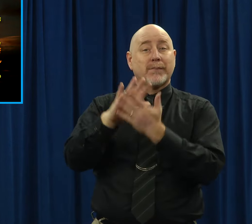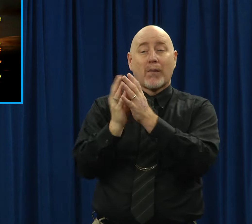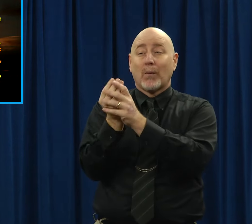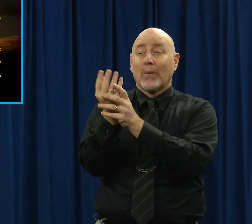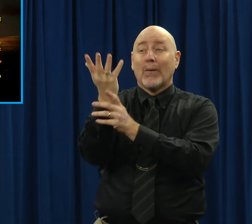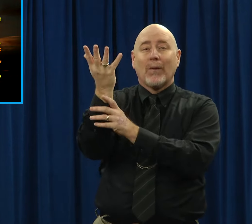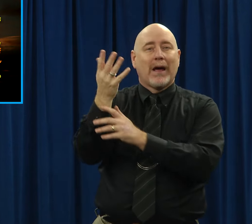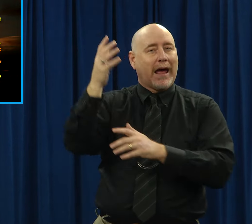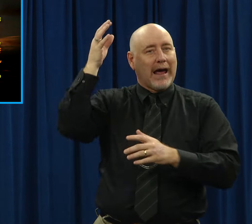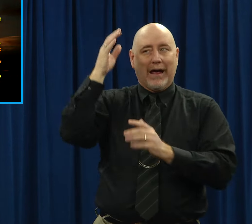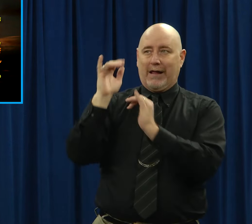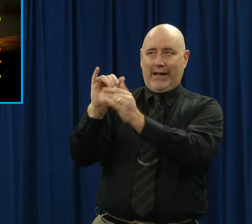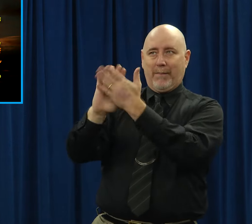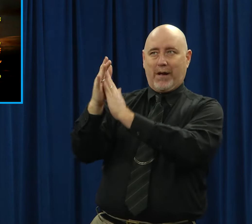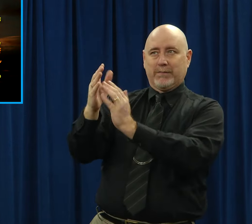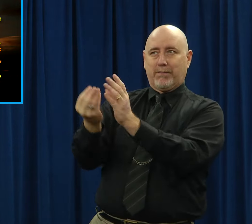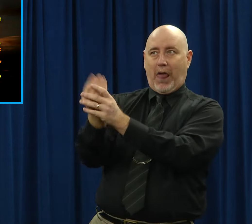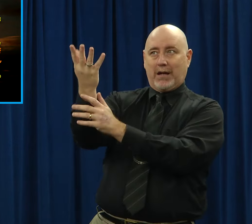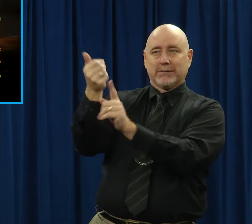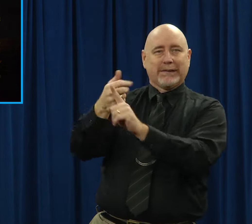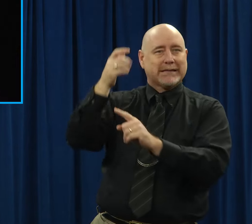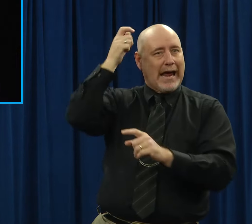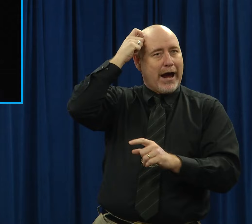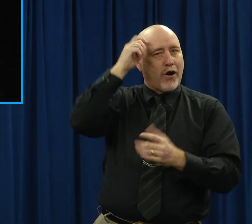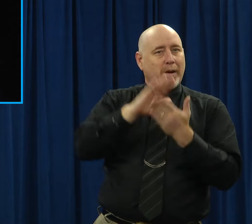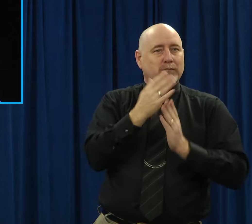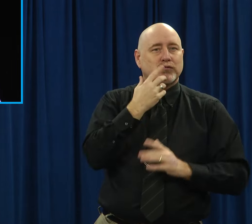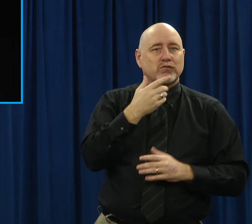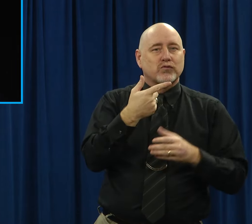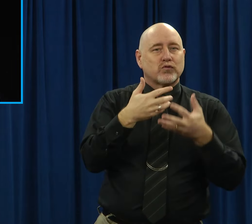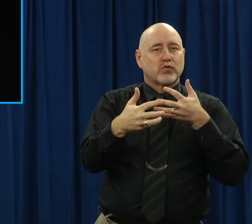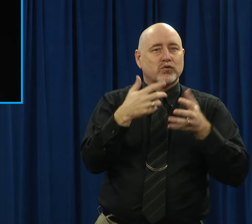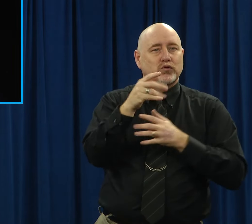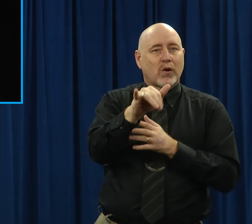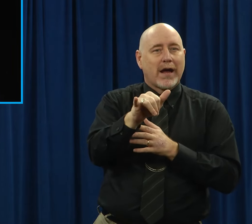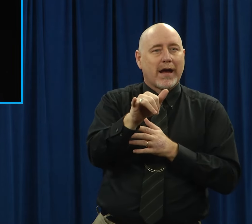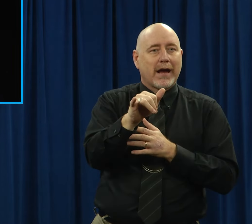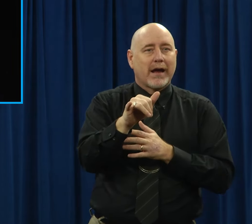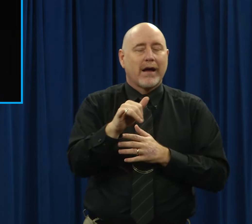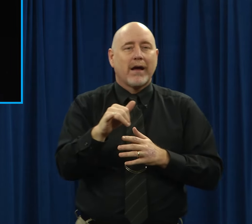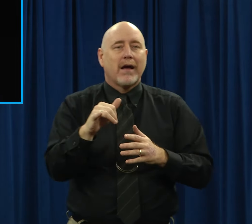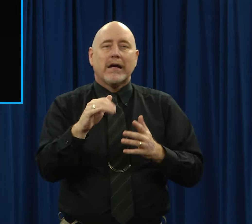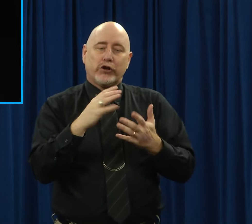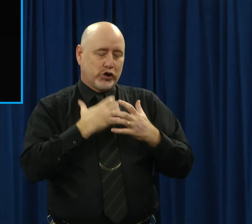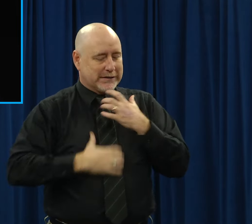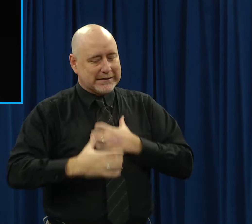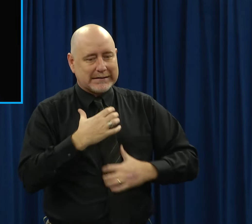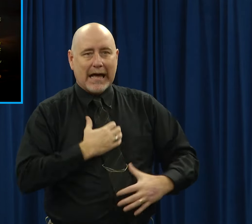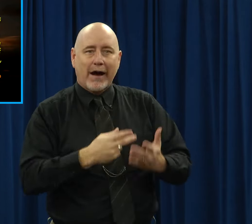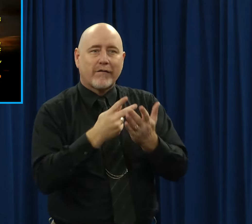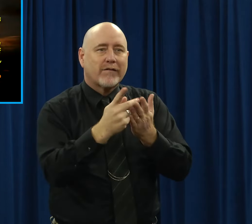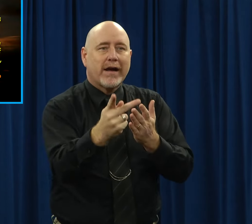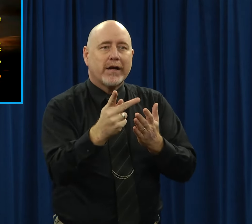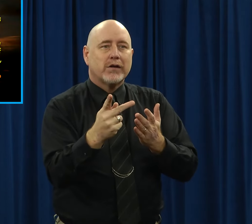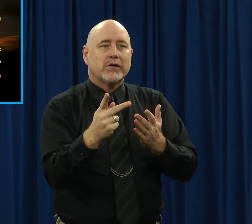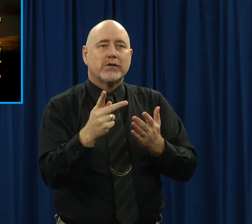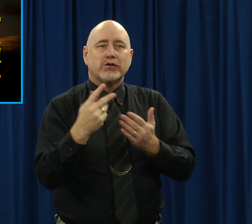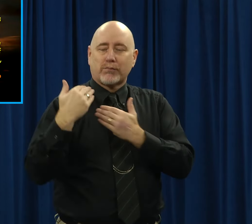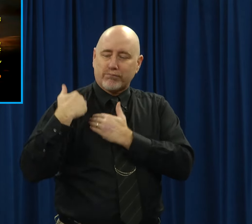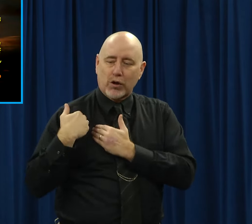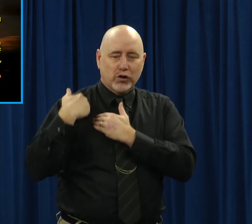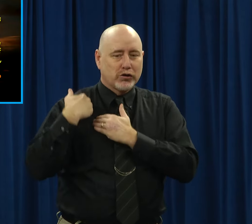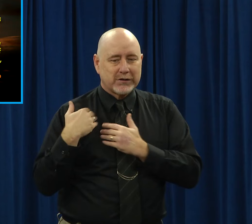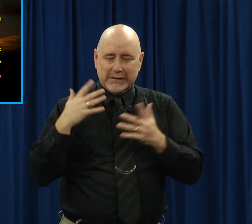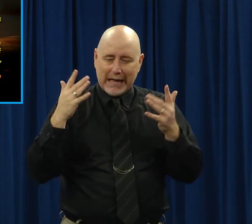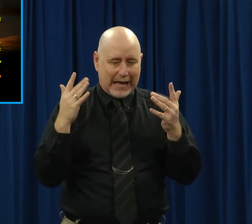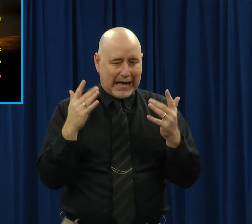hair turns gray. He says the grasshopper, this very small creature, is a burden. Desire fails. Your desire